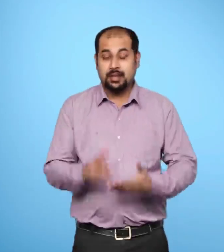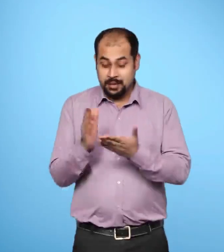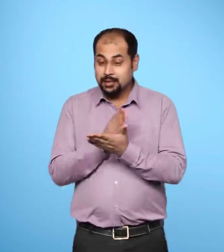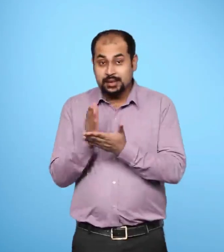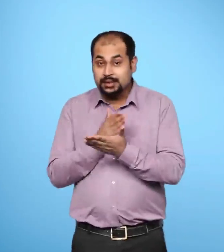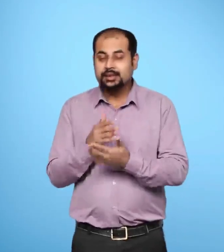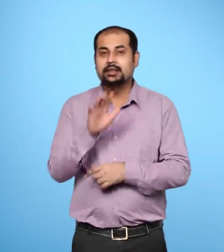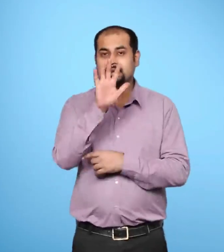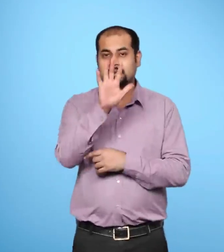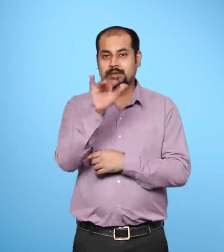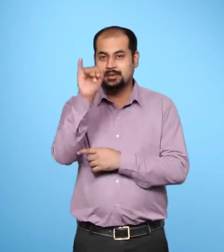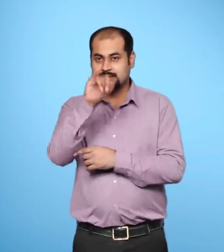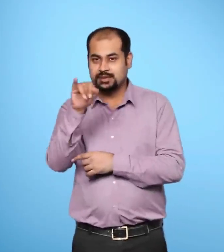page 56.